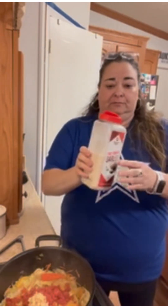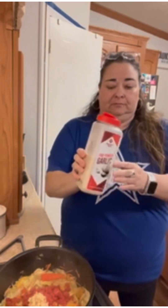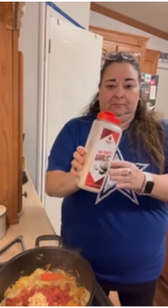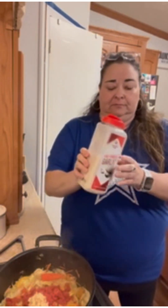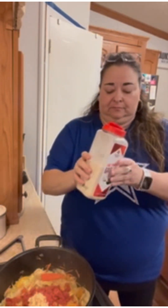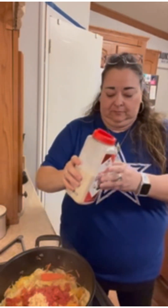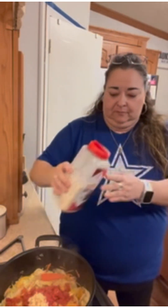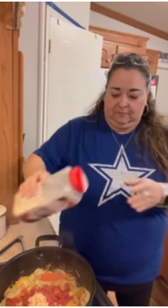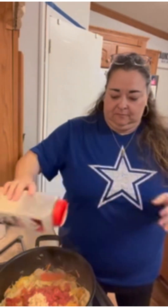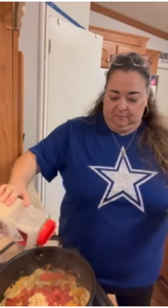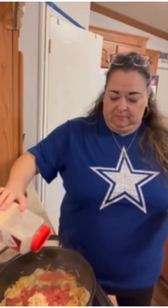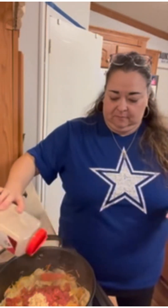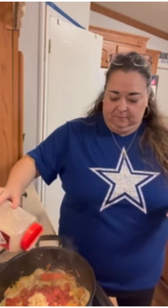garlic powder.